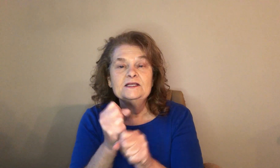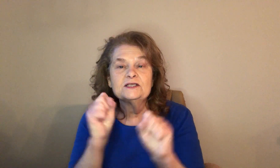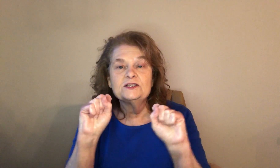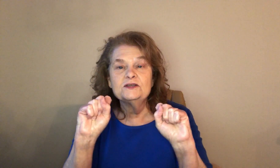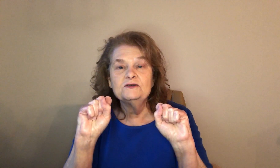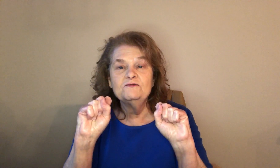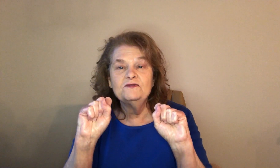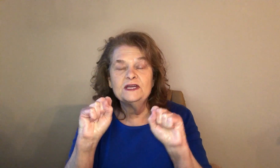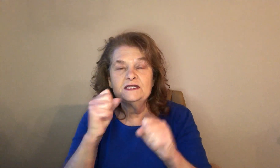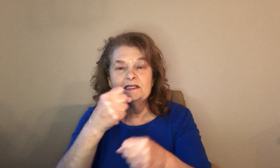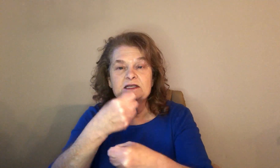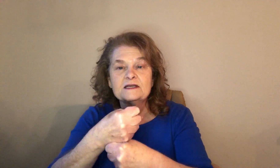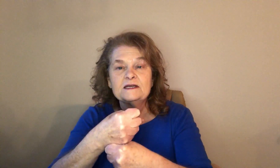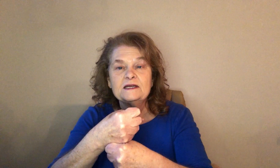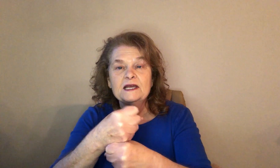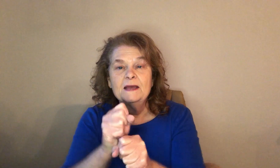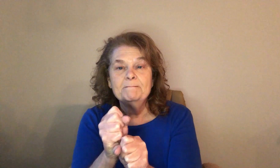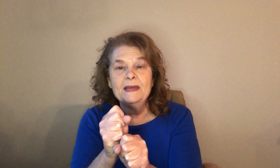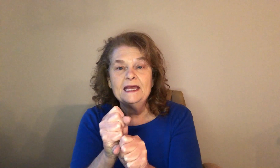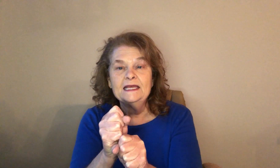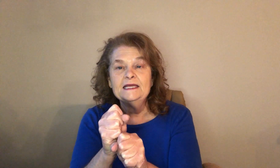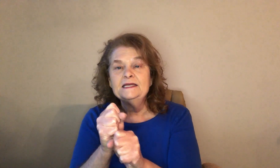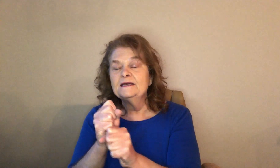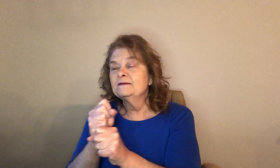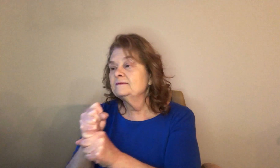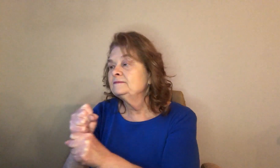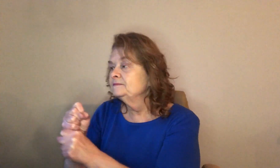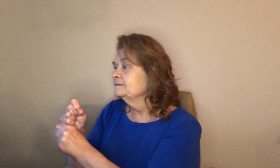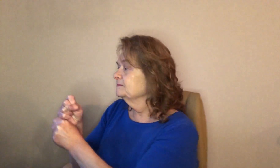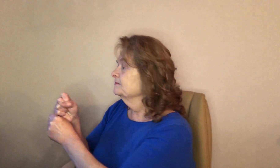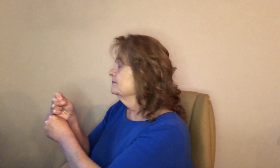just 2 fists, made,